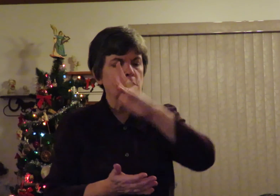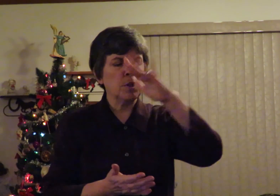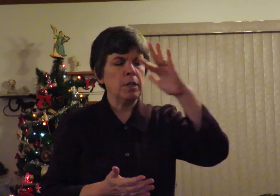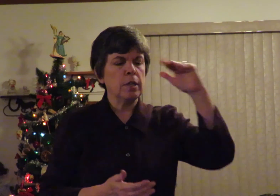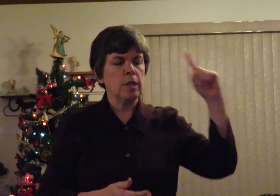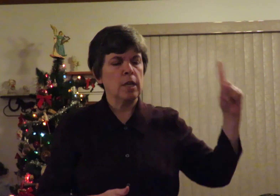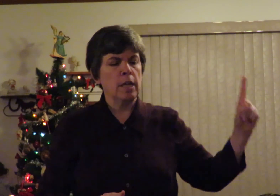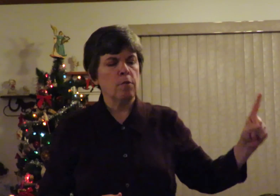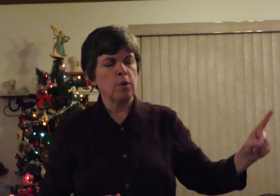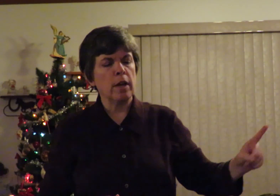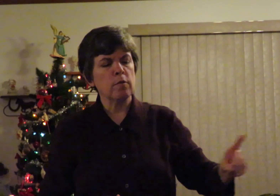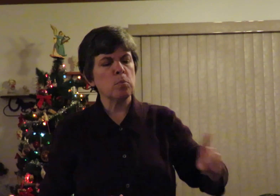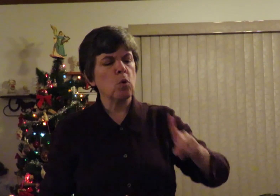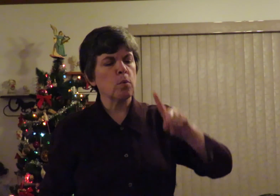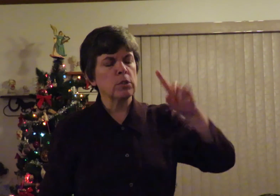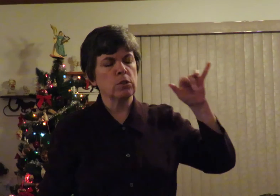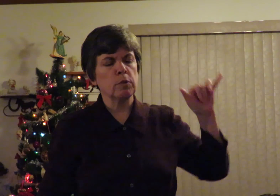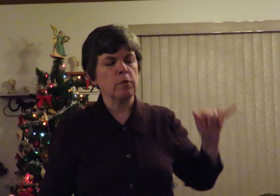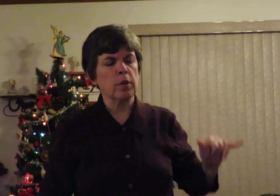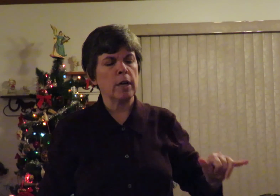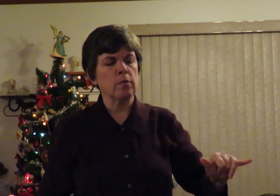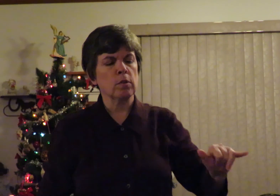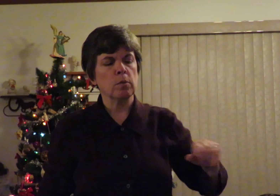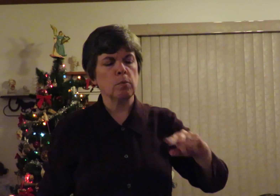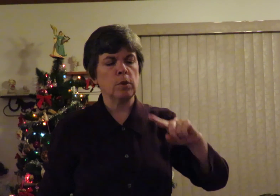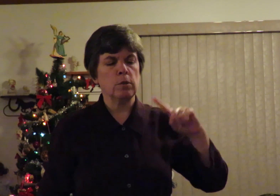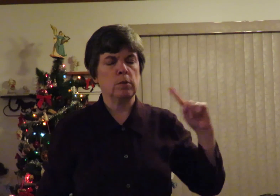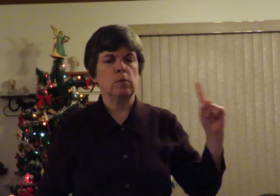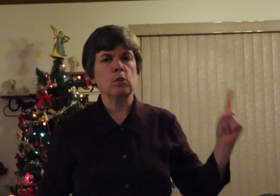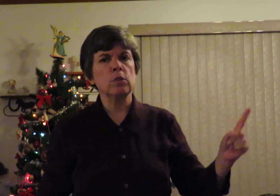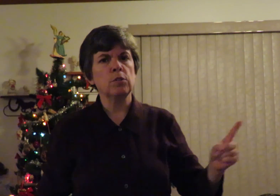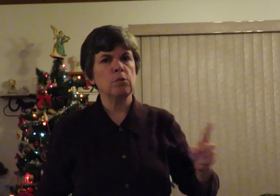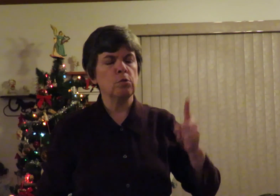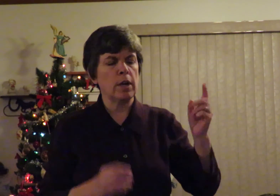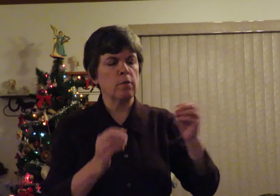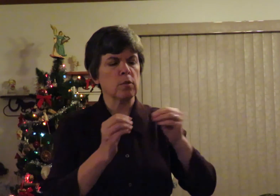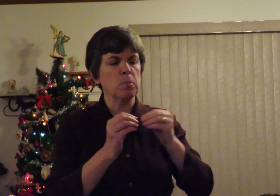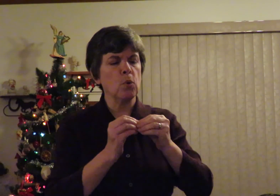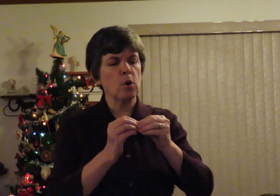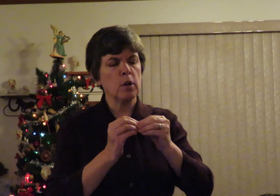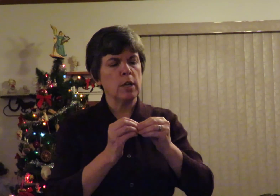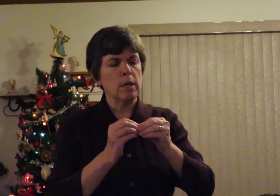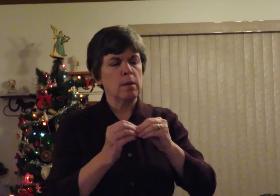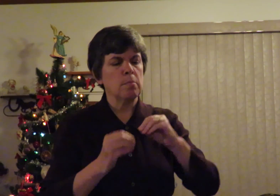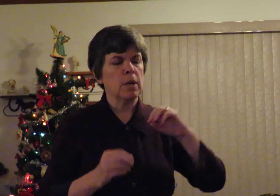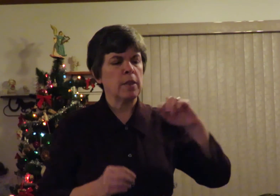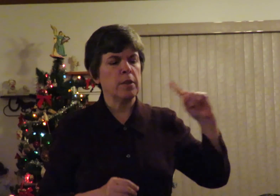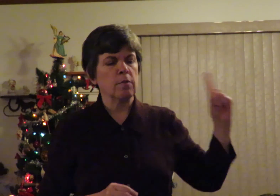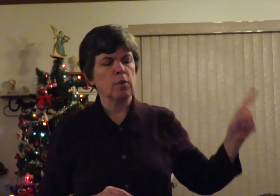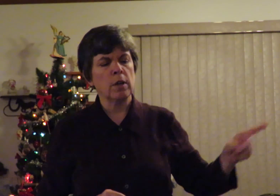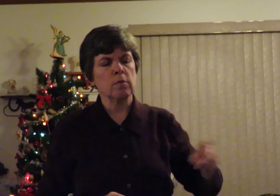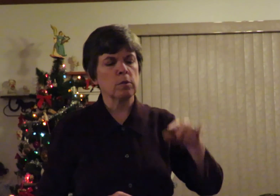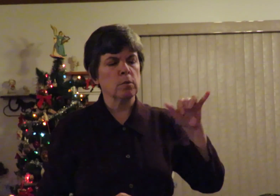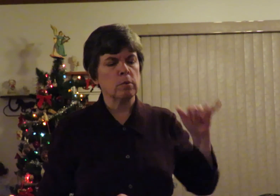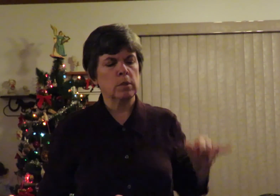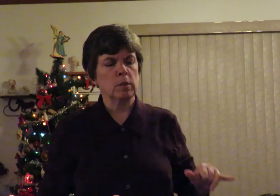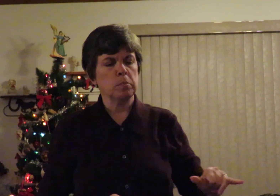glory. Forevermore, we're just doing forever. You could do evermore, but I think forever is